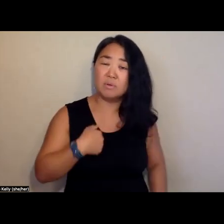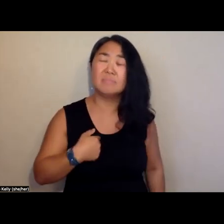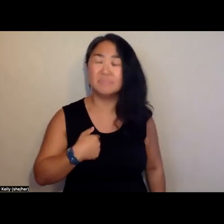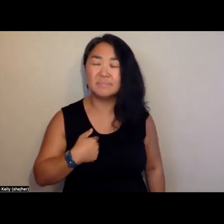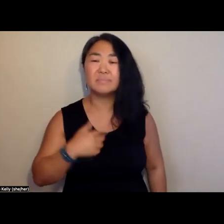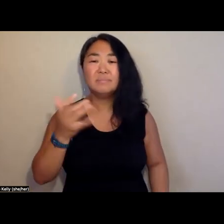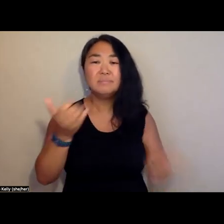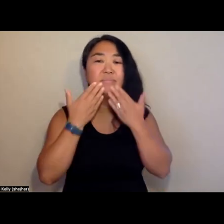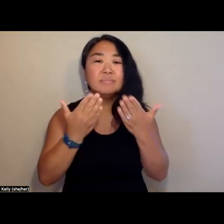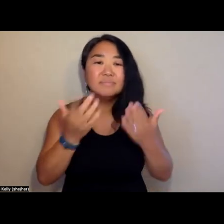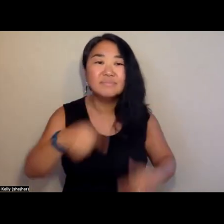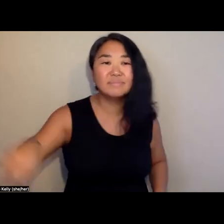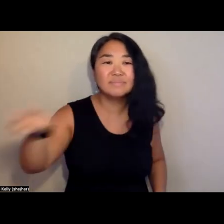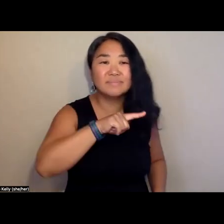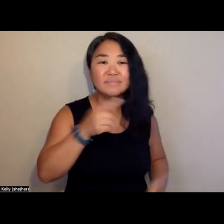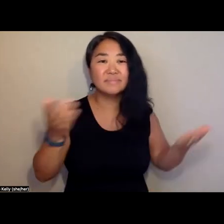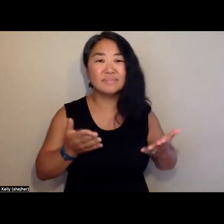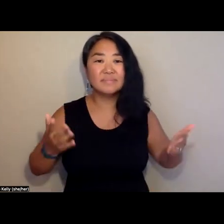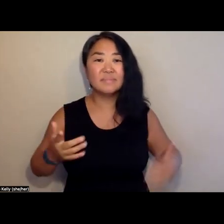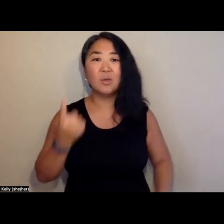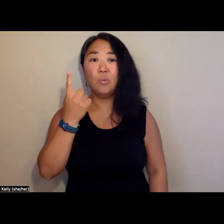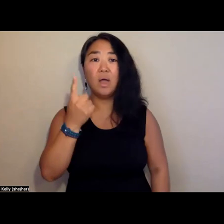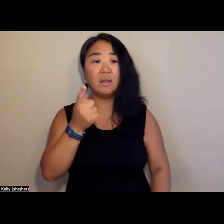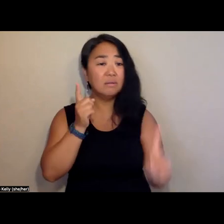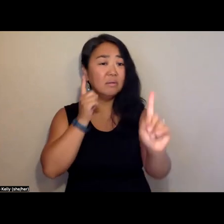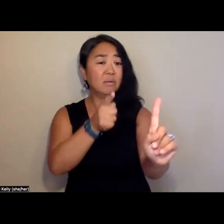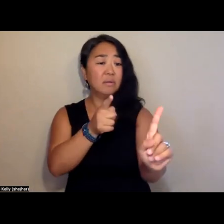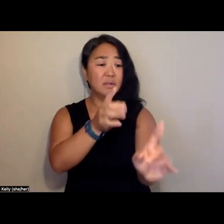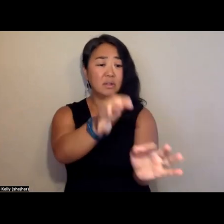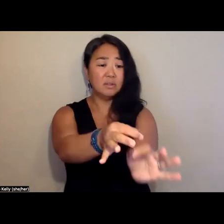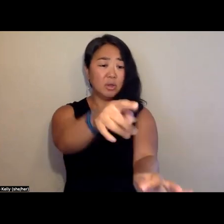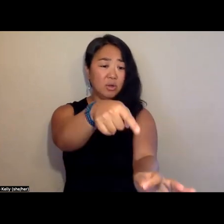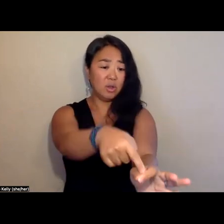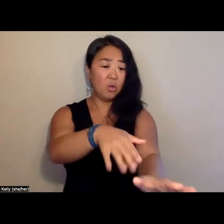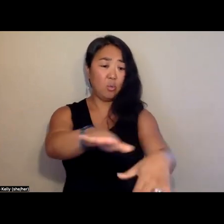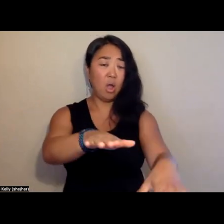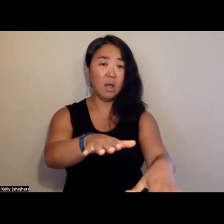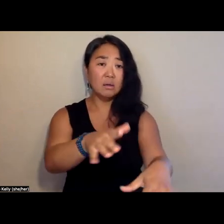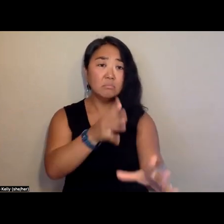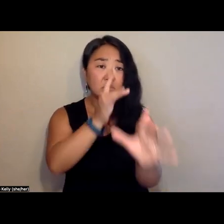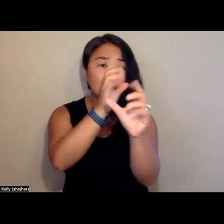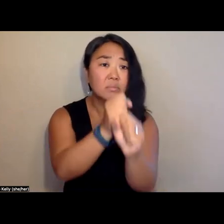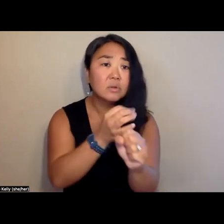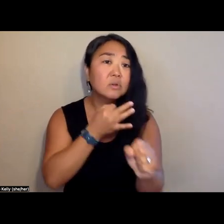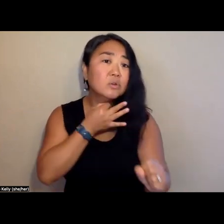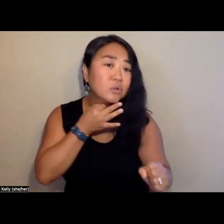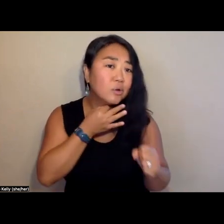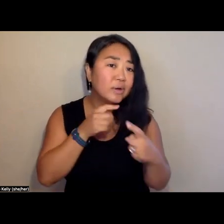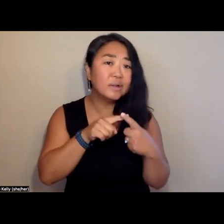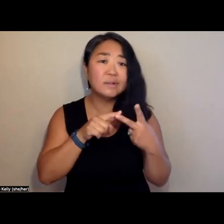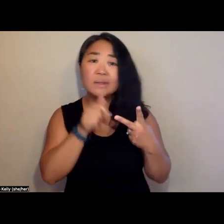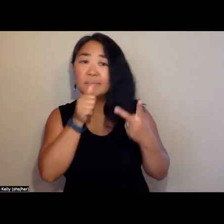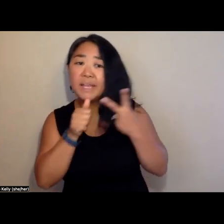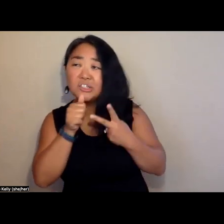all of y'all for being here. One of the spirits of the walk is to be curious, to be patient, to look out for each